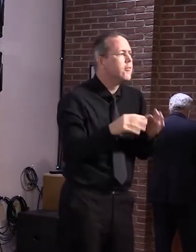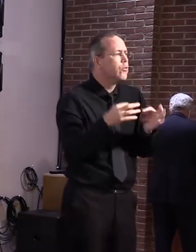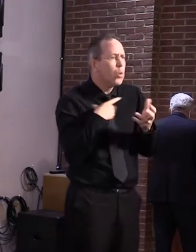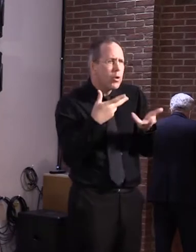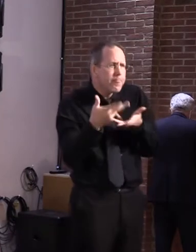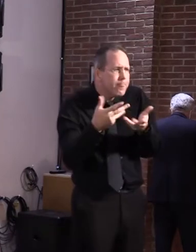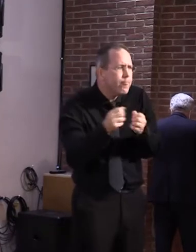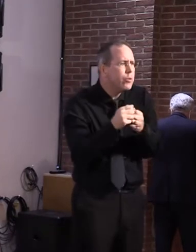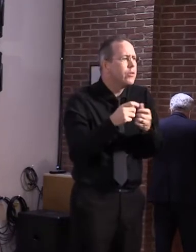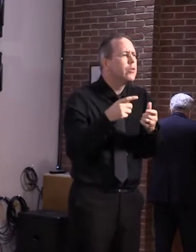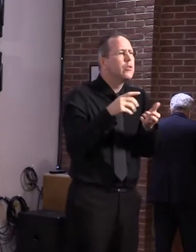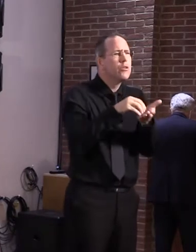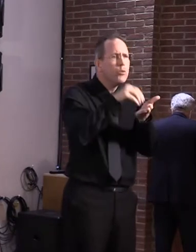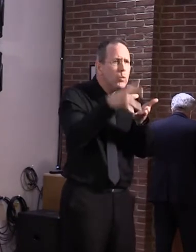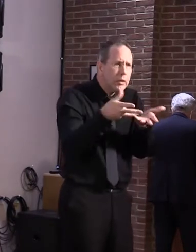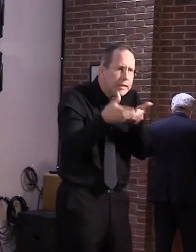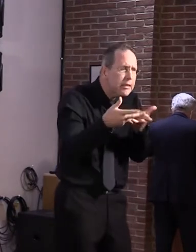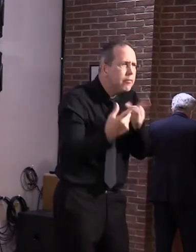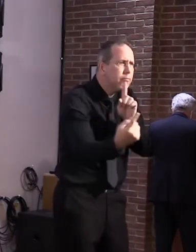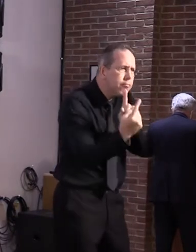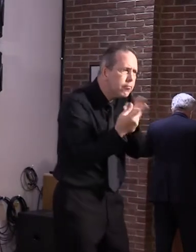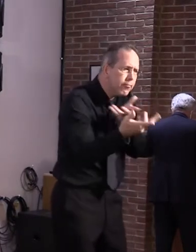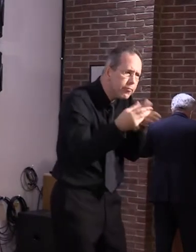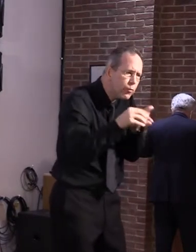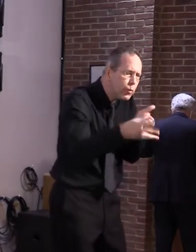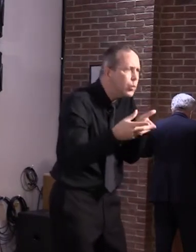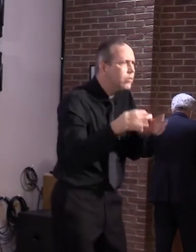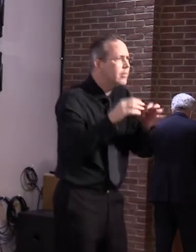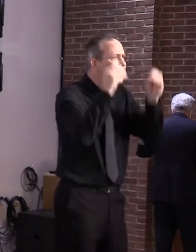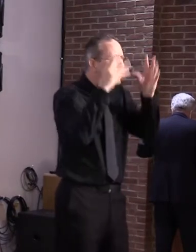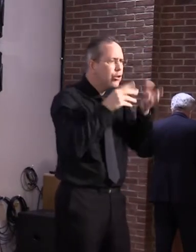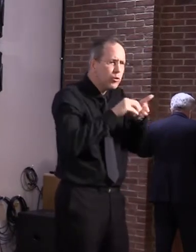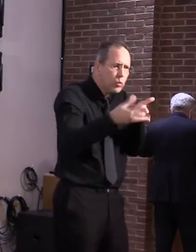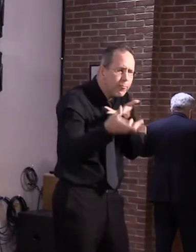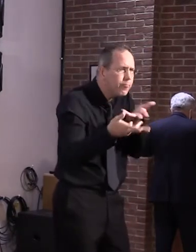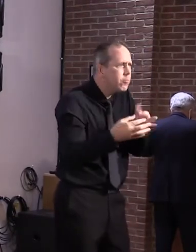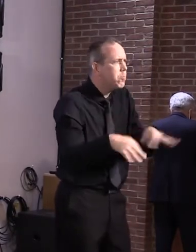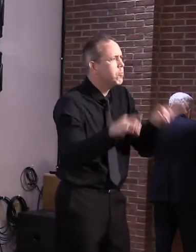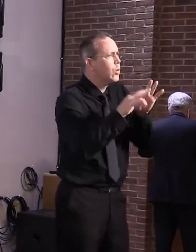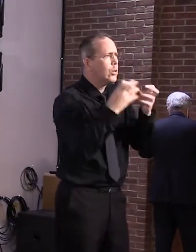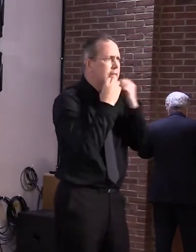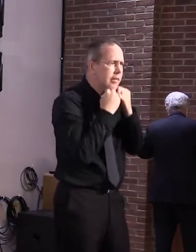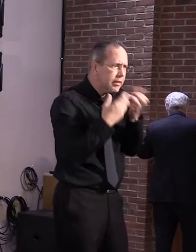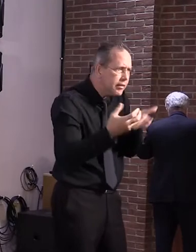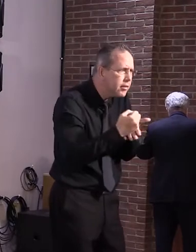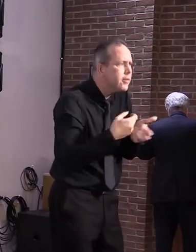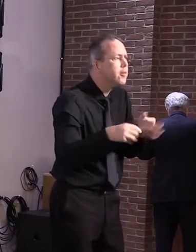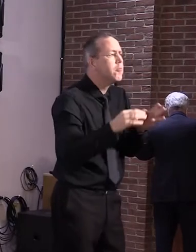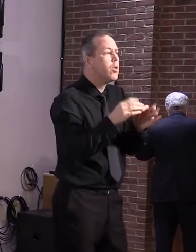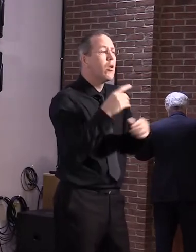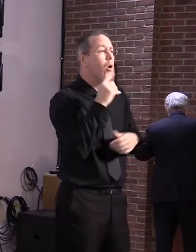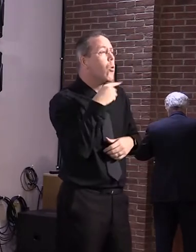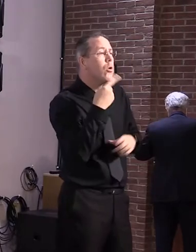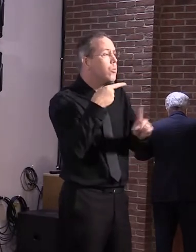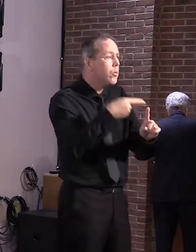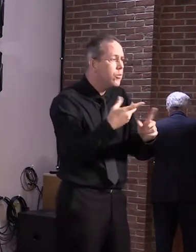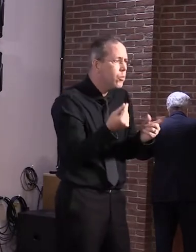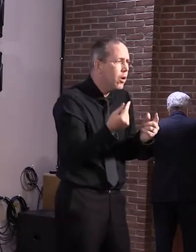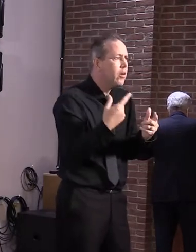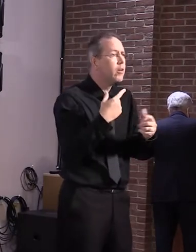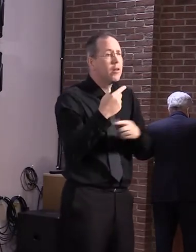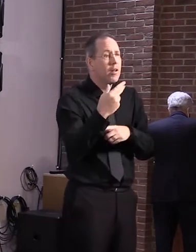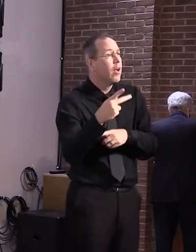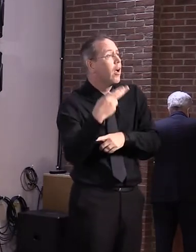students, it's also critical as we teach and train our future workforce in our institutions of higher